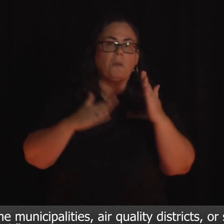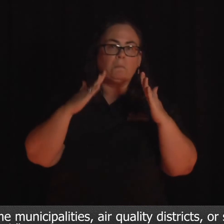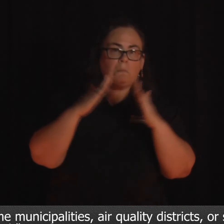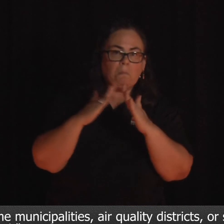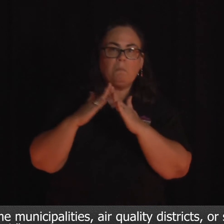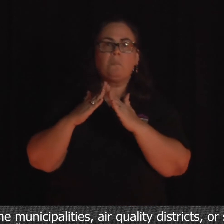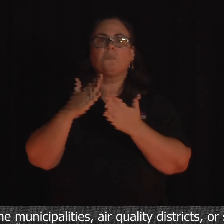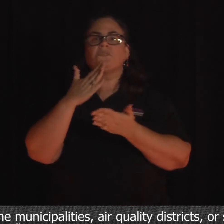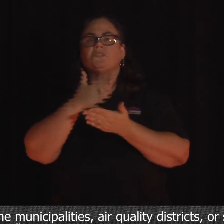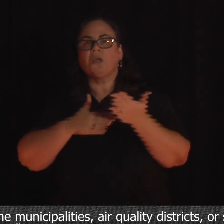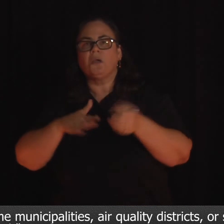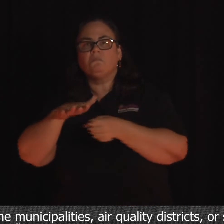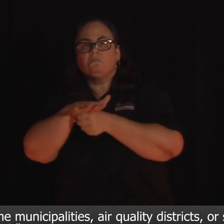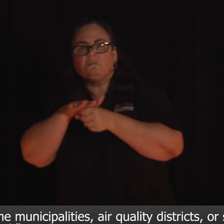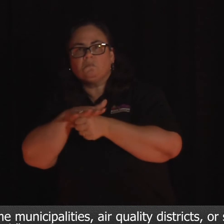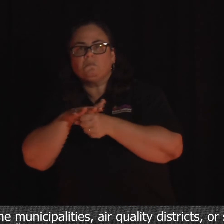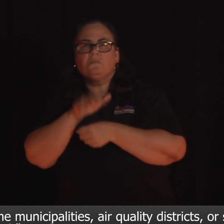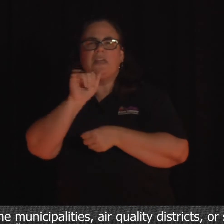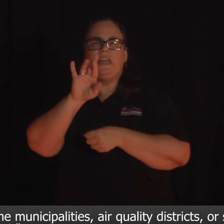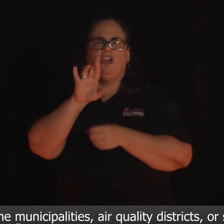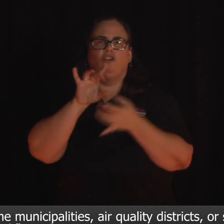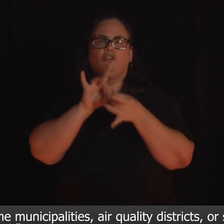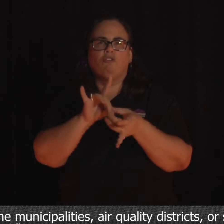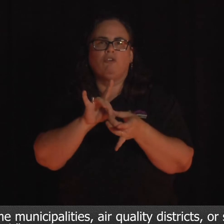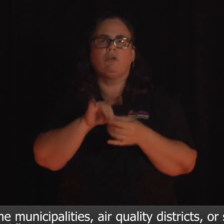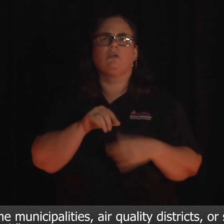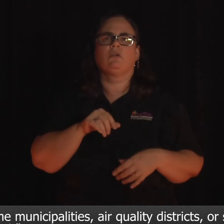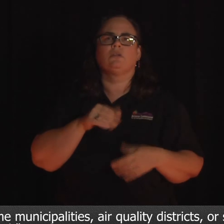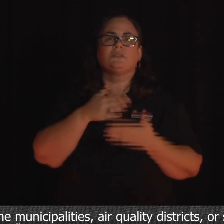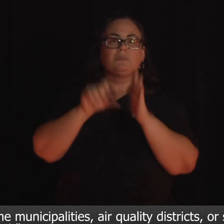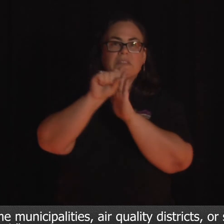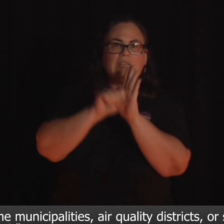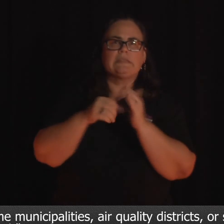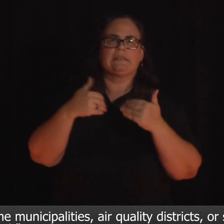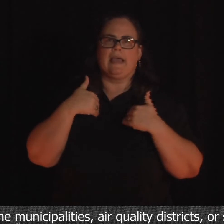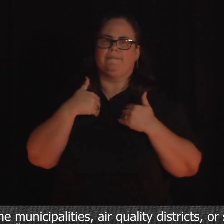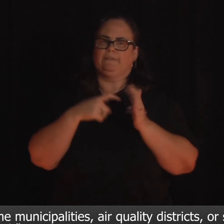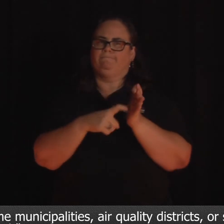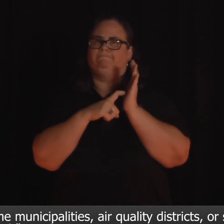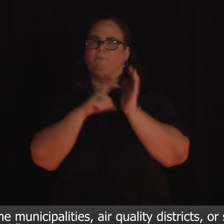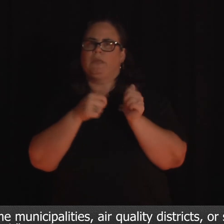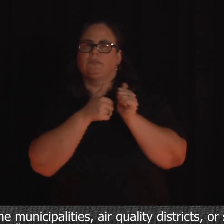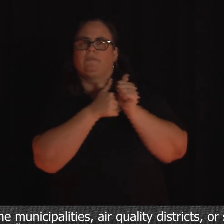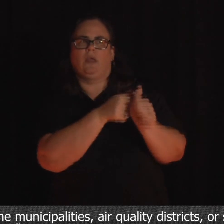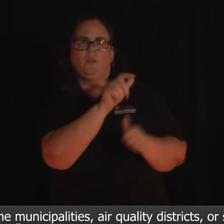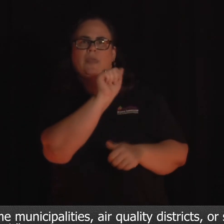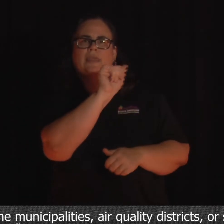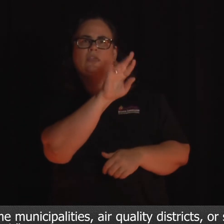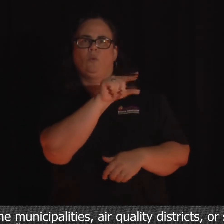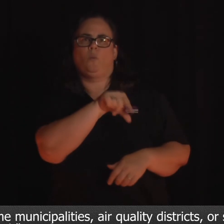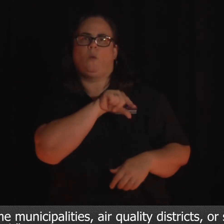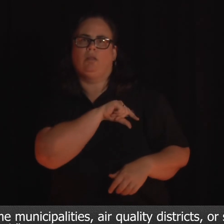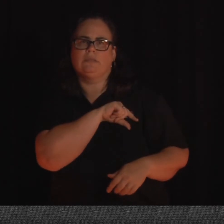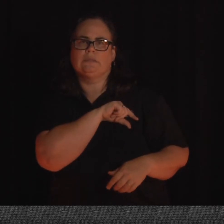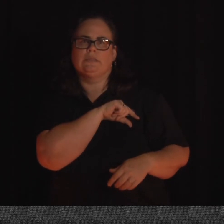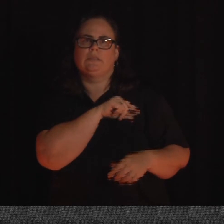Some municipalities, air quality districts, or states have air quality permit requirements.